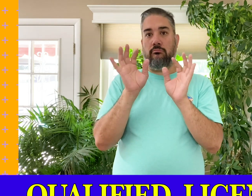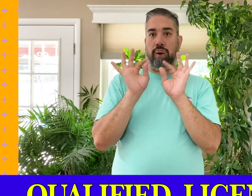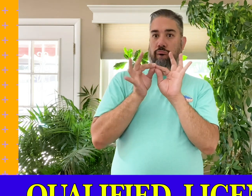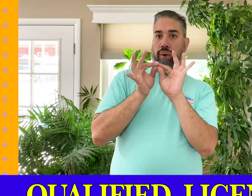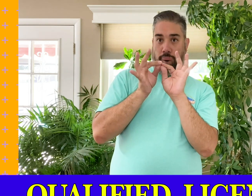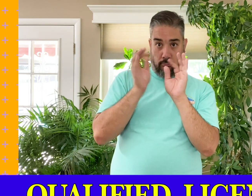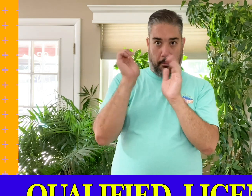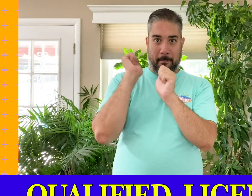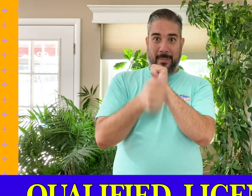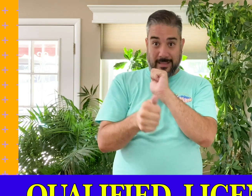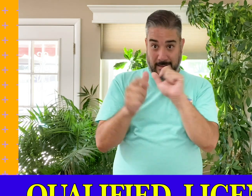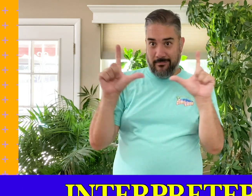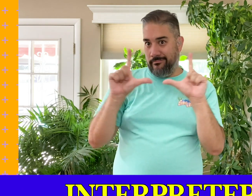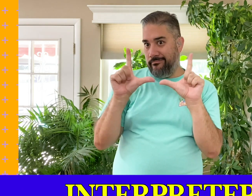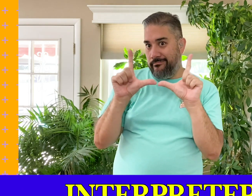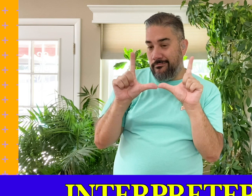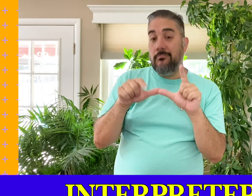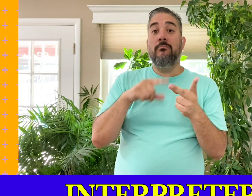qualified licensed interpreters.